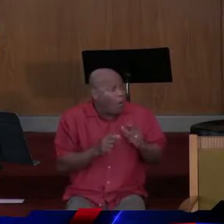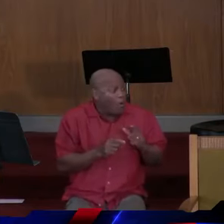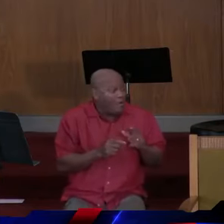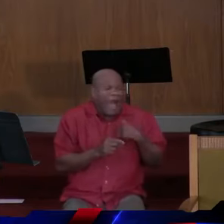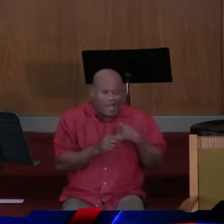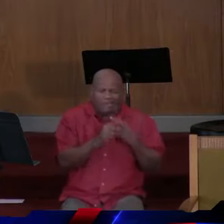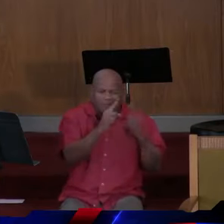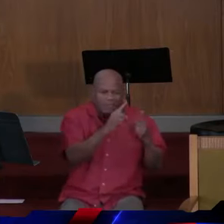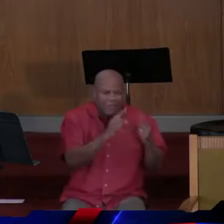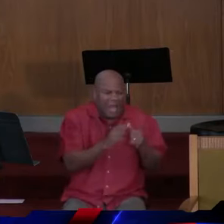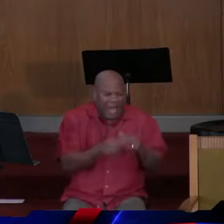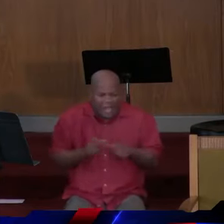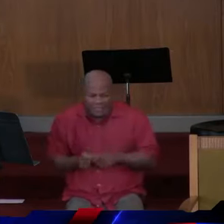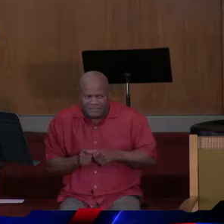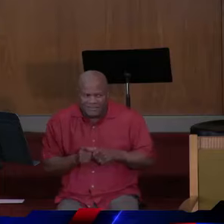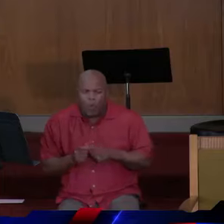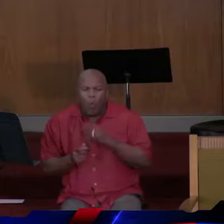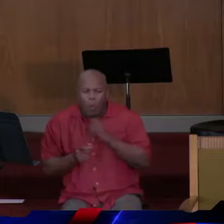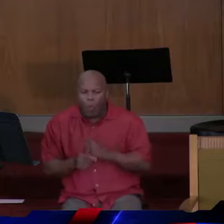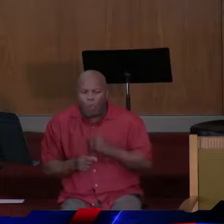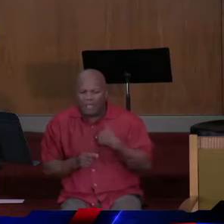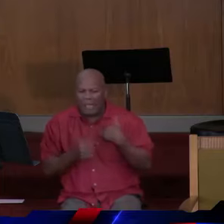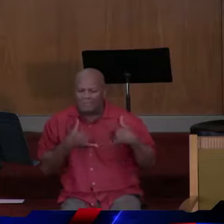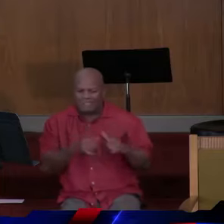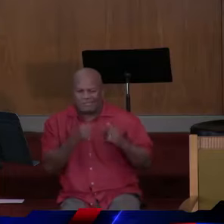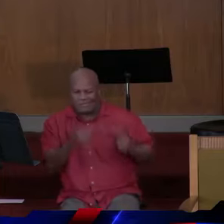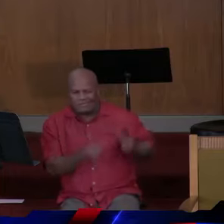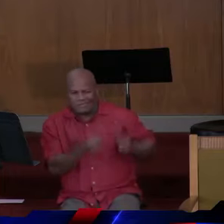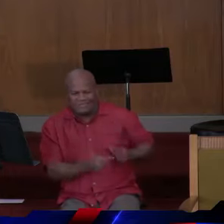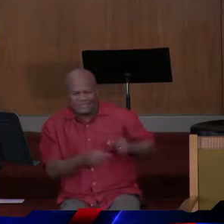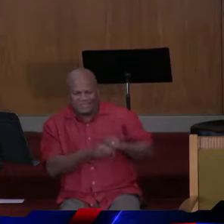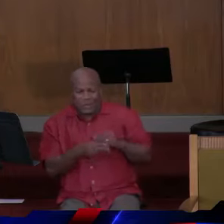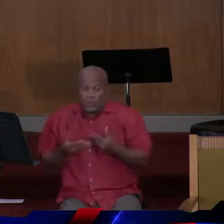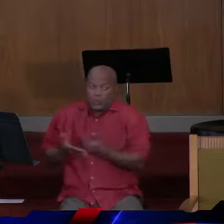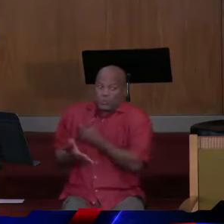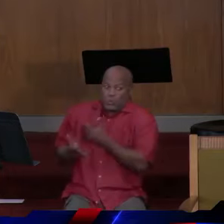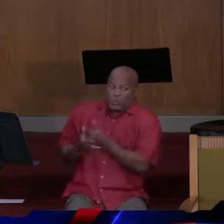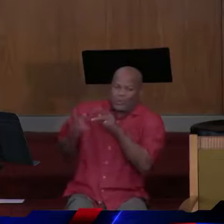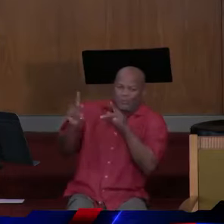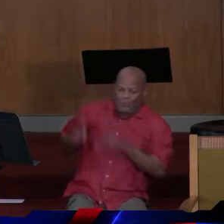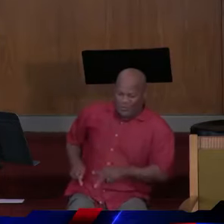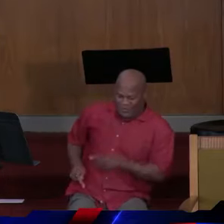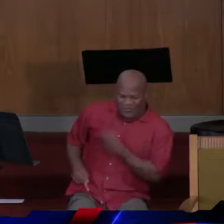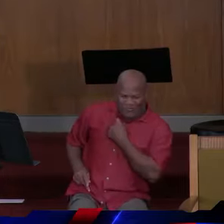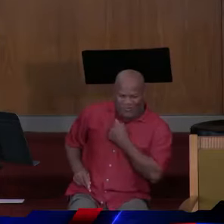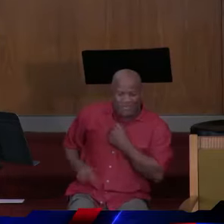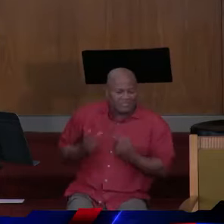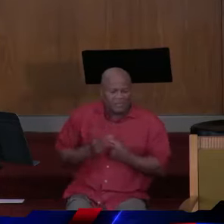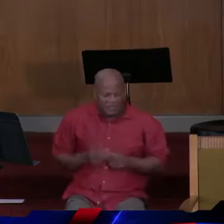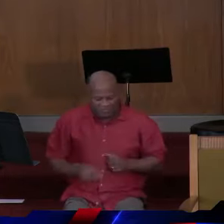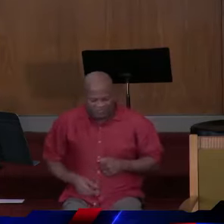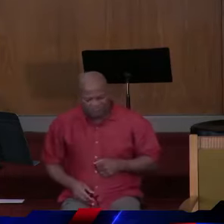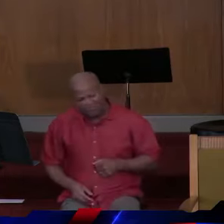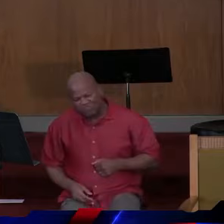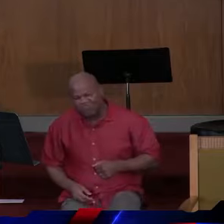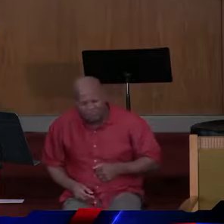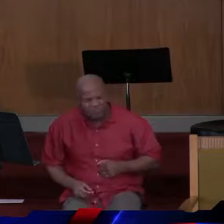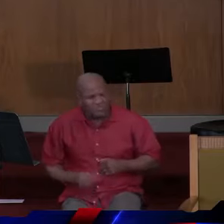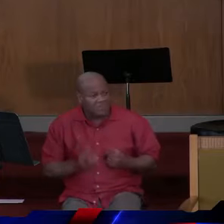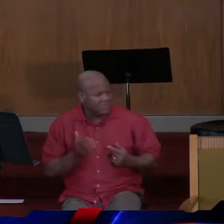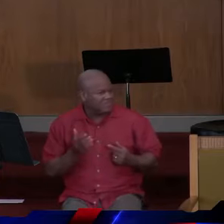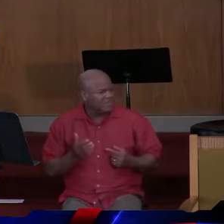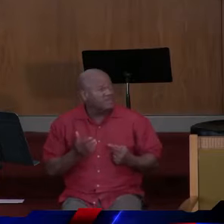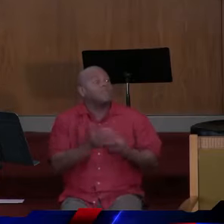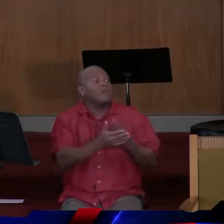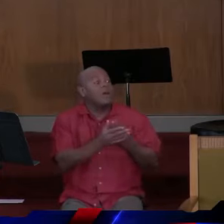I kind of relapsed into the old me because I'm still struggling walking in the new me. Because sometimes people do mean to hurt you.